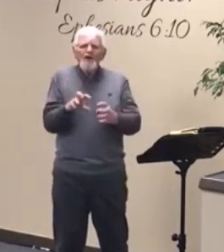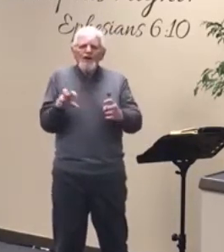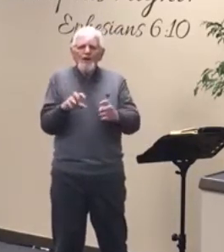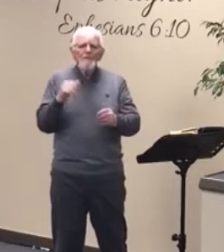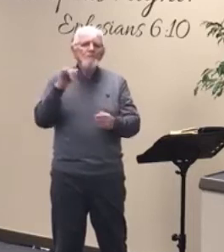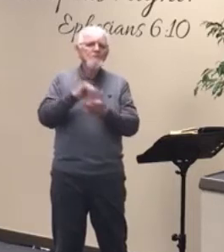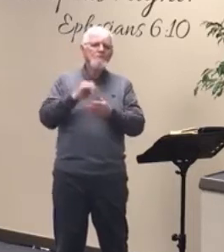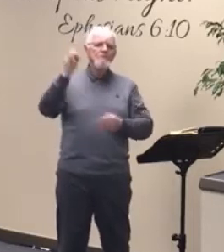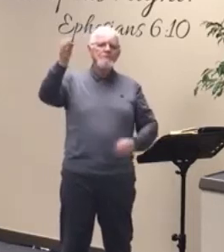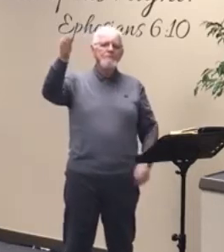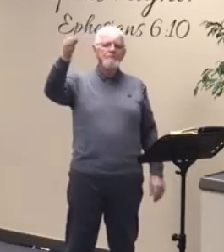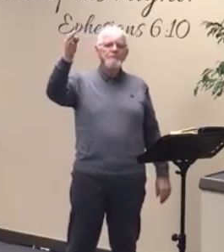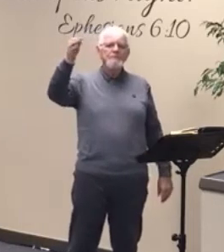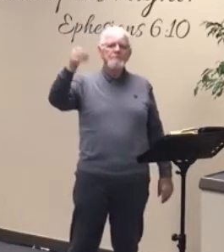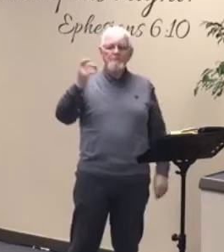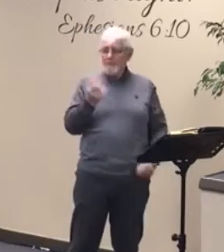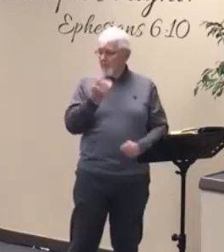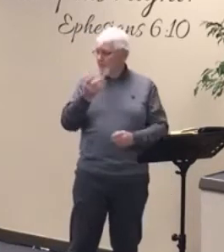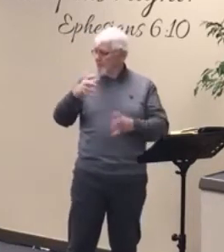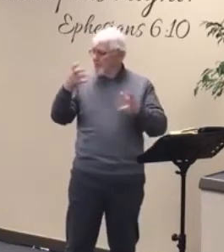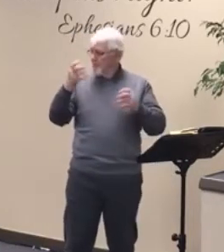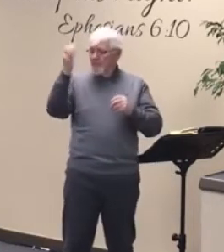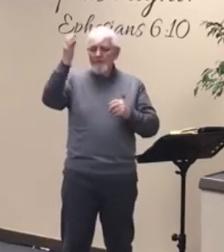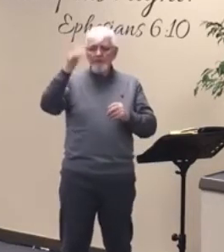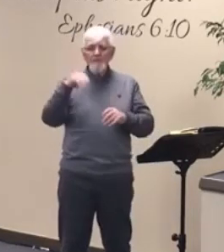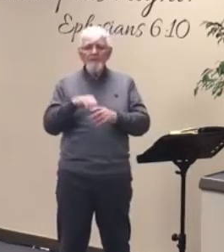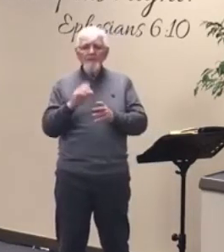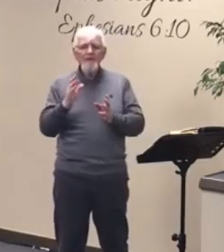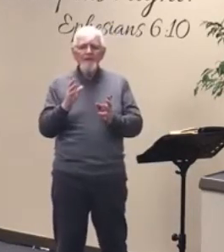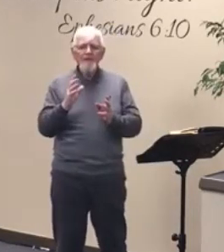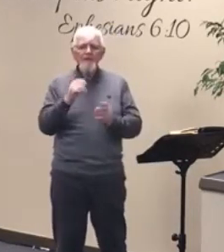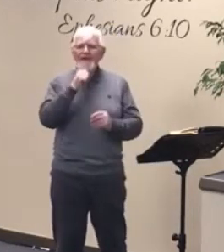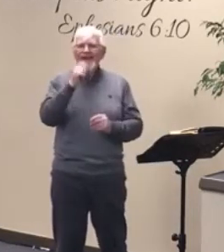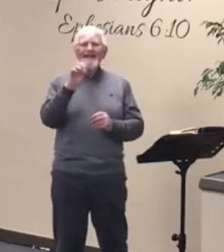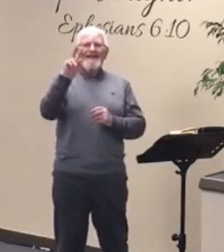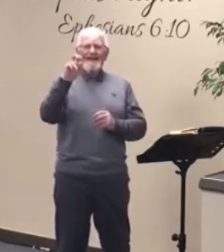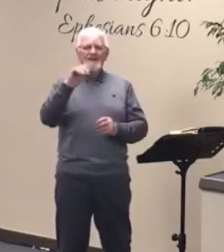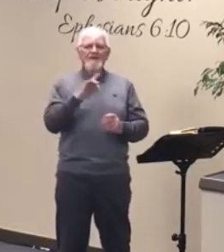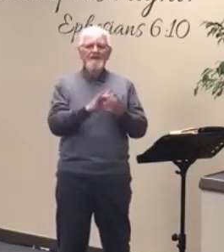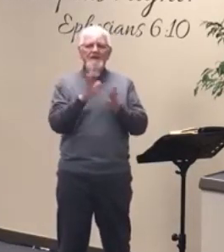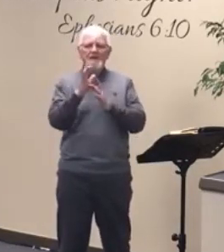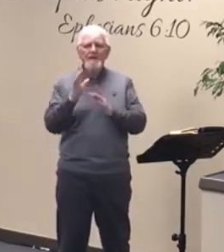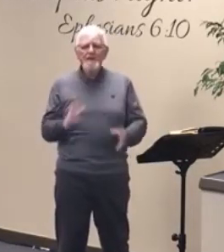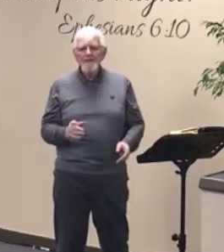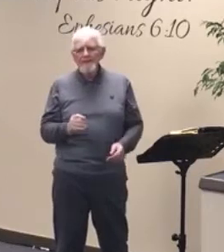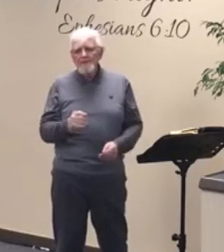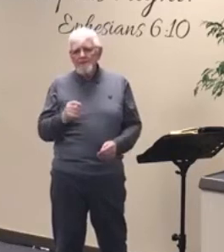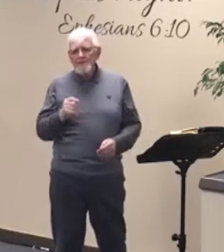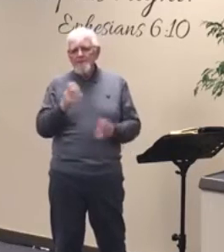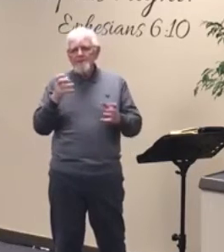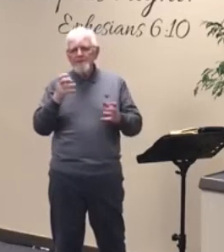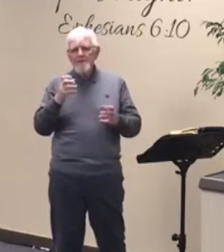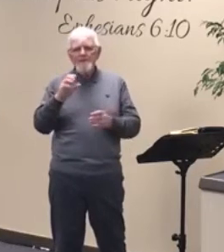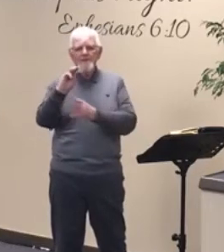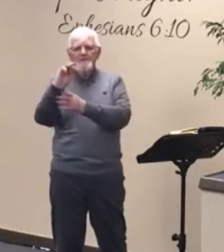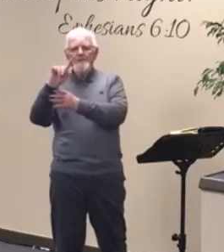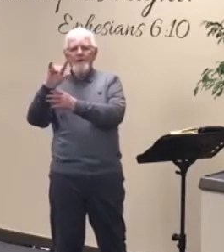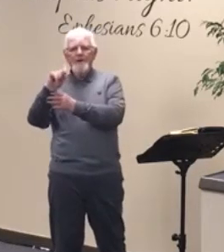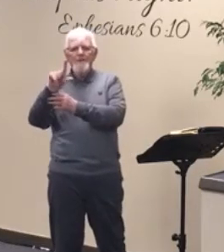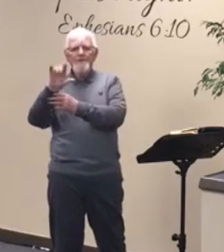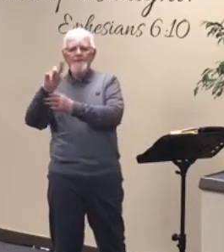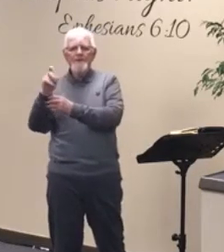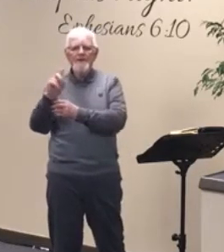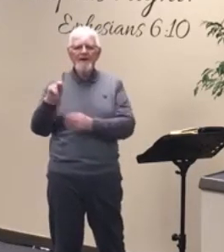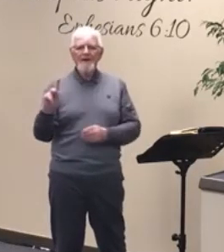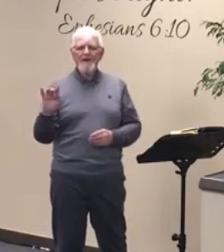preaching. You know, some of the greatest preachers in history were not even Christians. Some of the greatest preachers were men like Martin Luther King, who